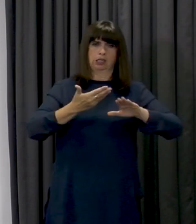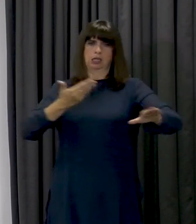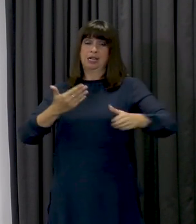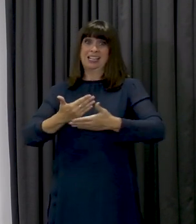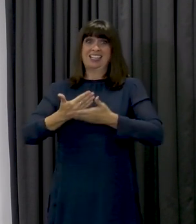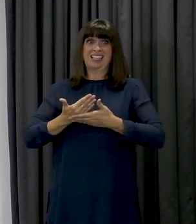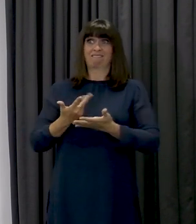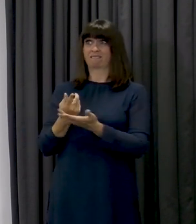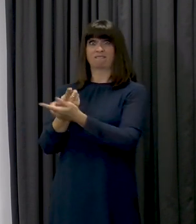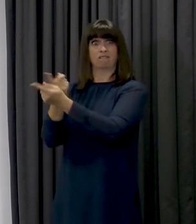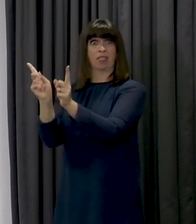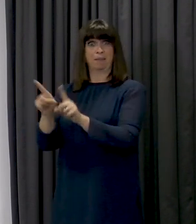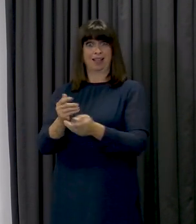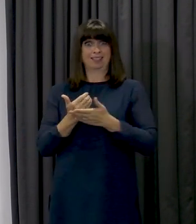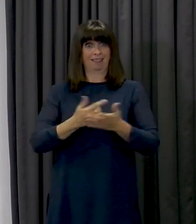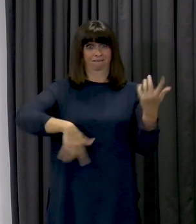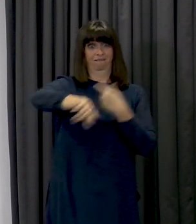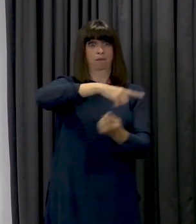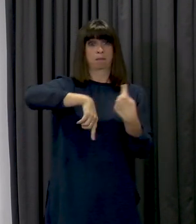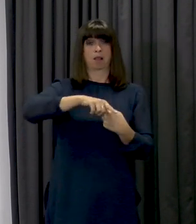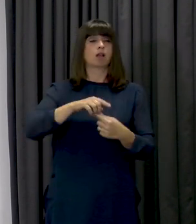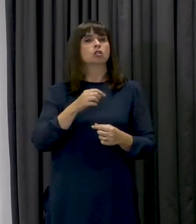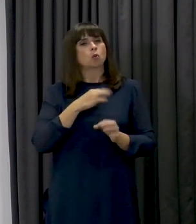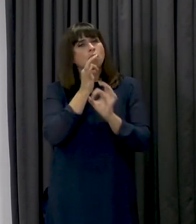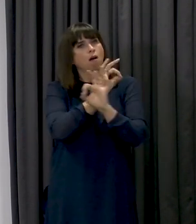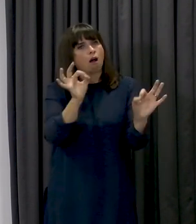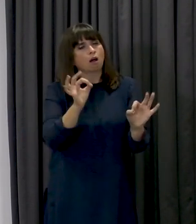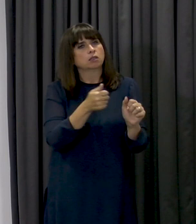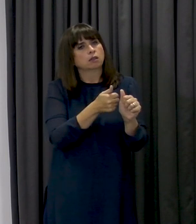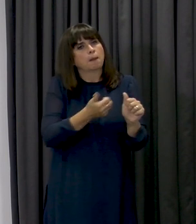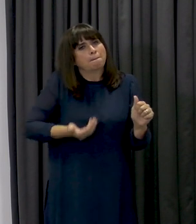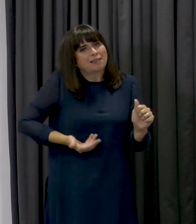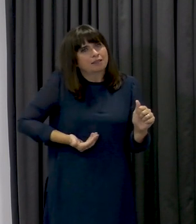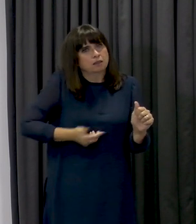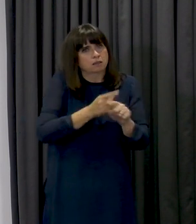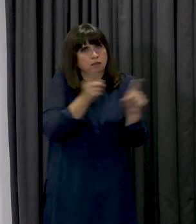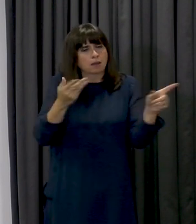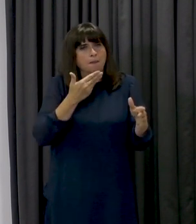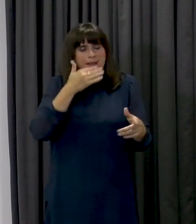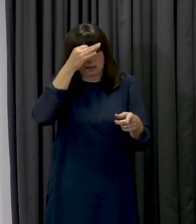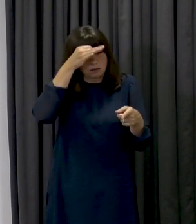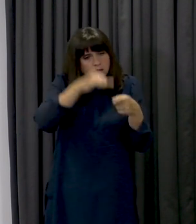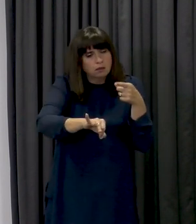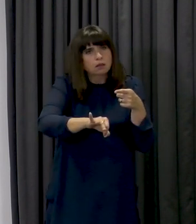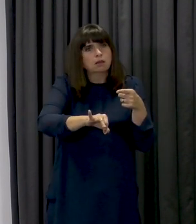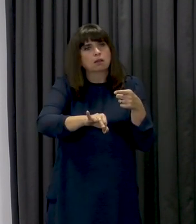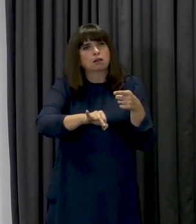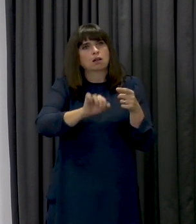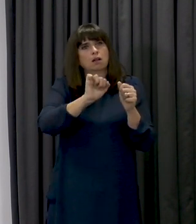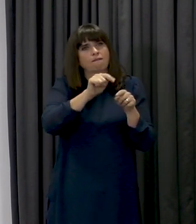them and for others. So we look to businesses to make sure that they put in place all the things we have agreed